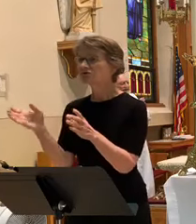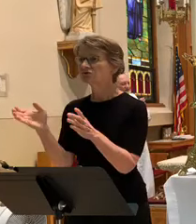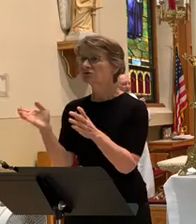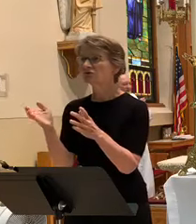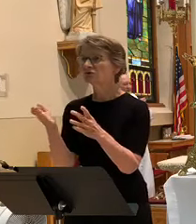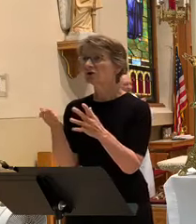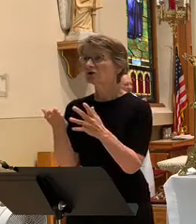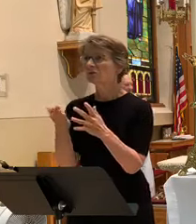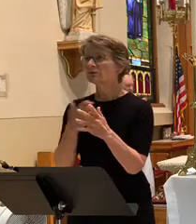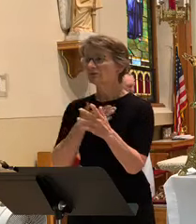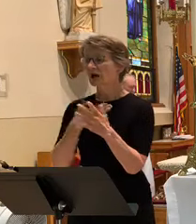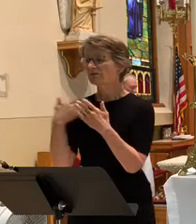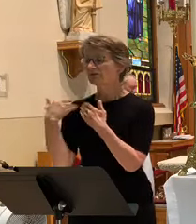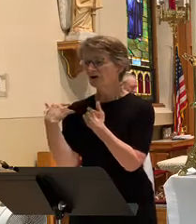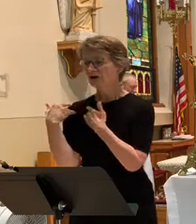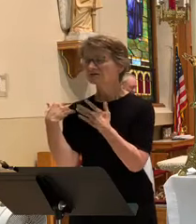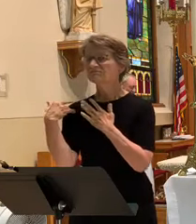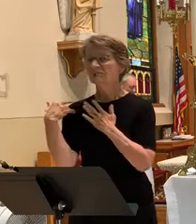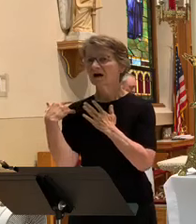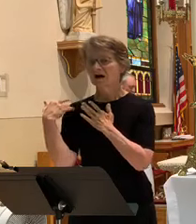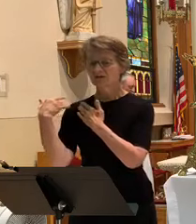failed to do,